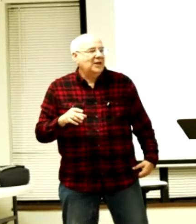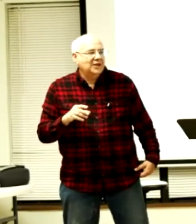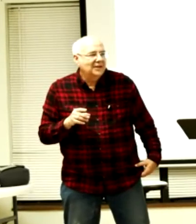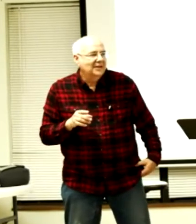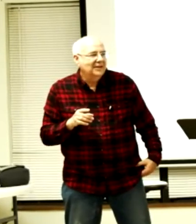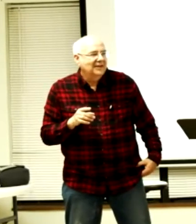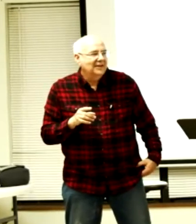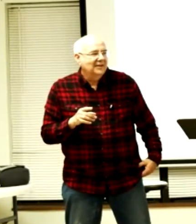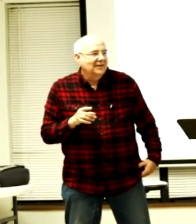is it?